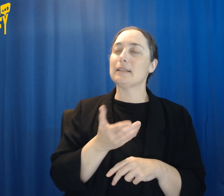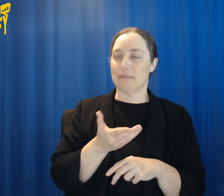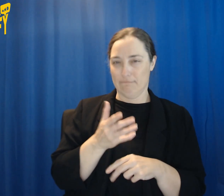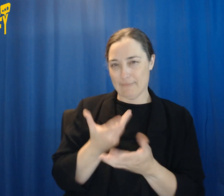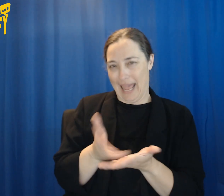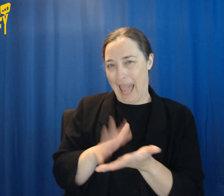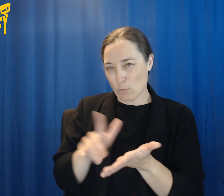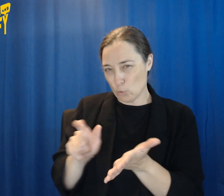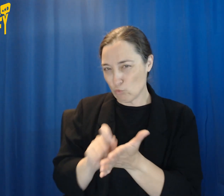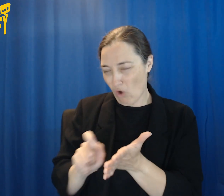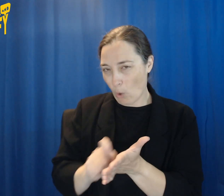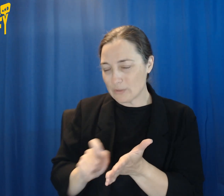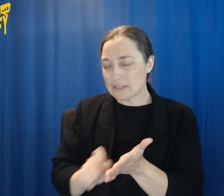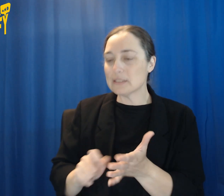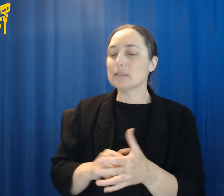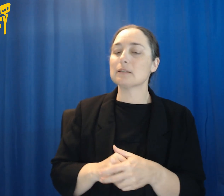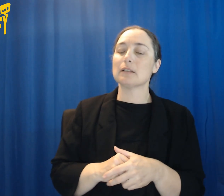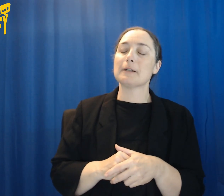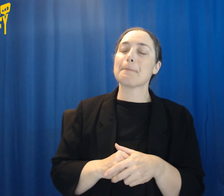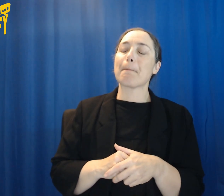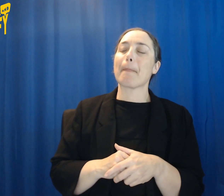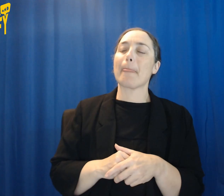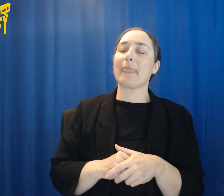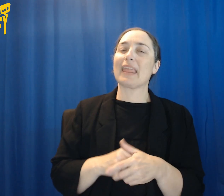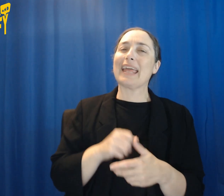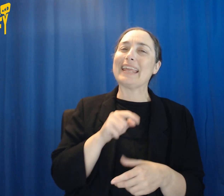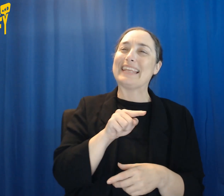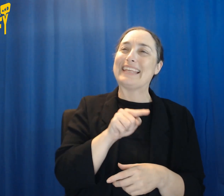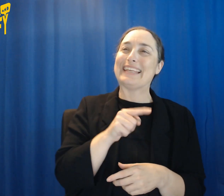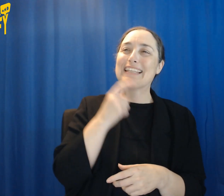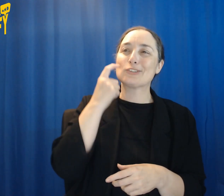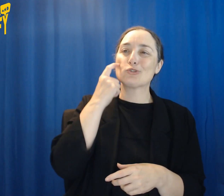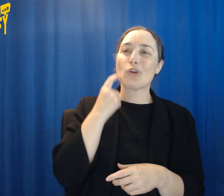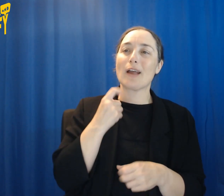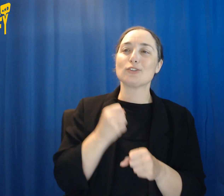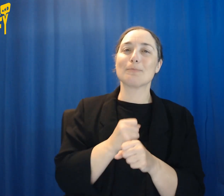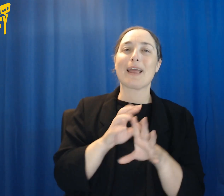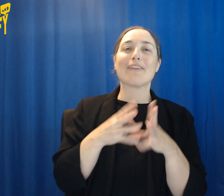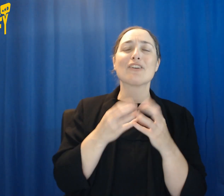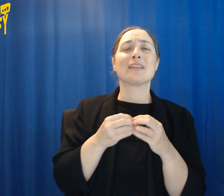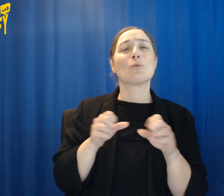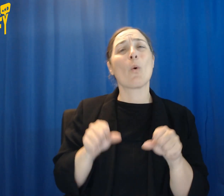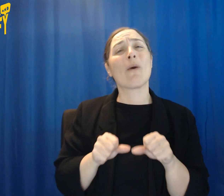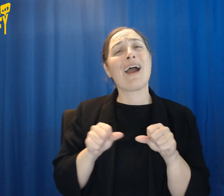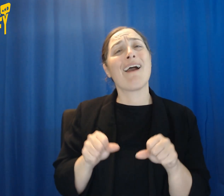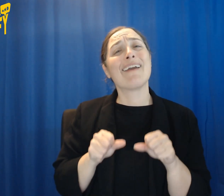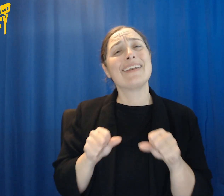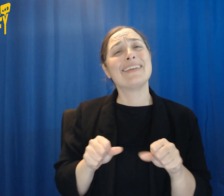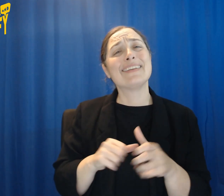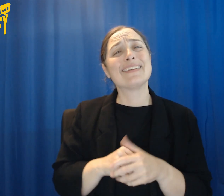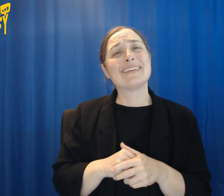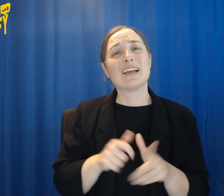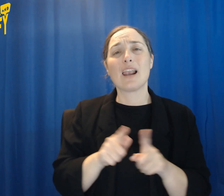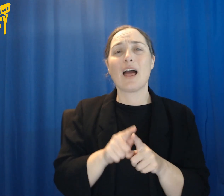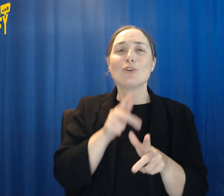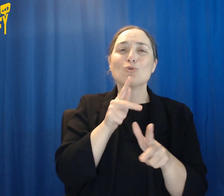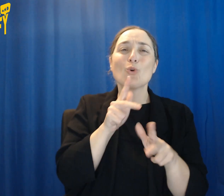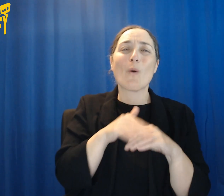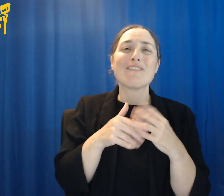it and how I took it, that was just trying to make everything okay and just make a joke of everything. And it made me